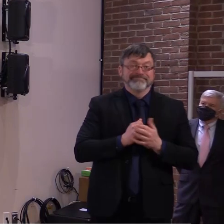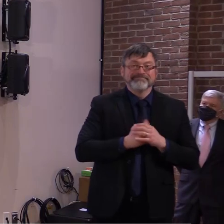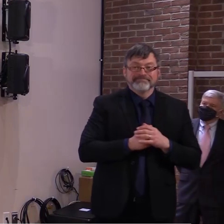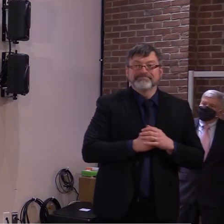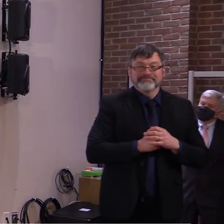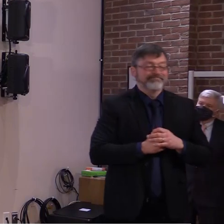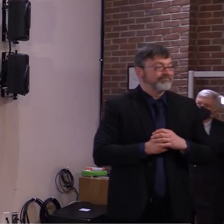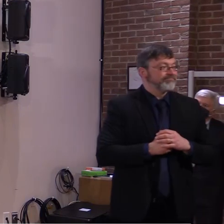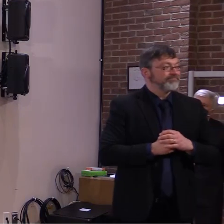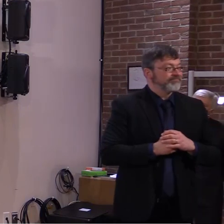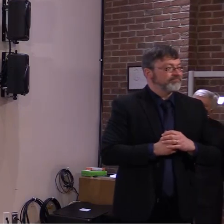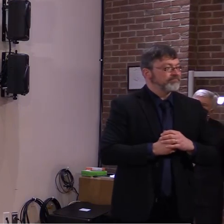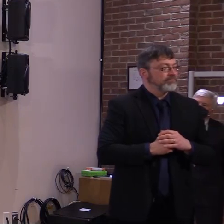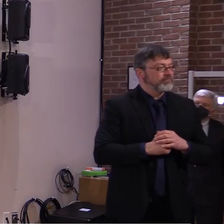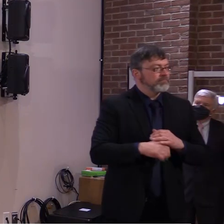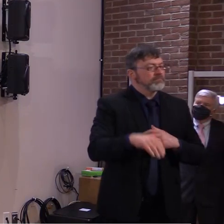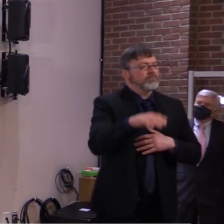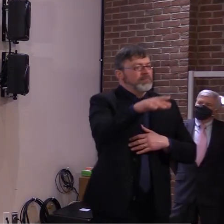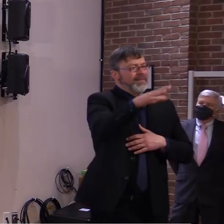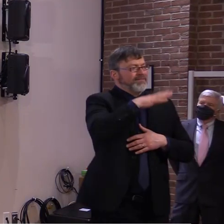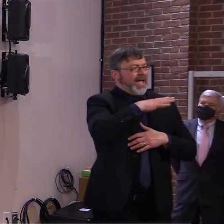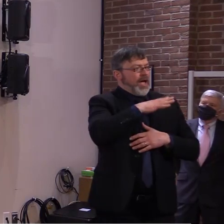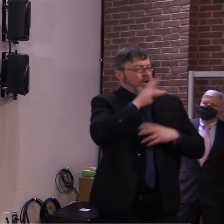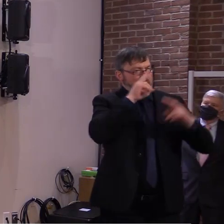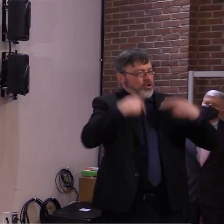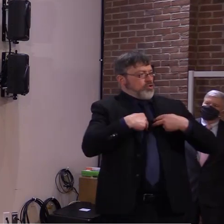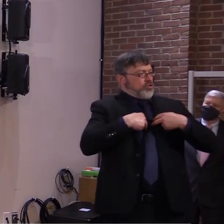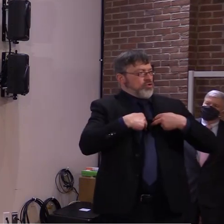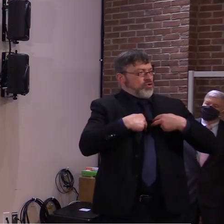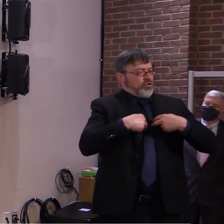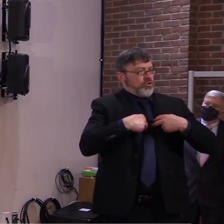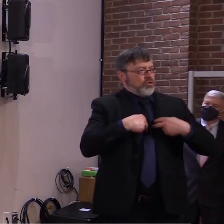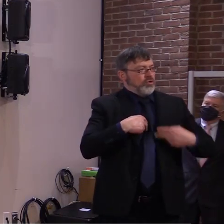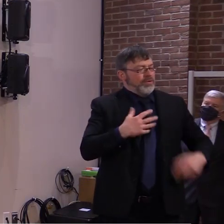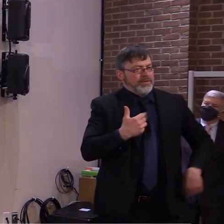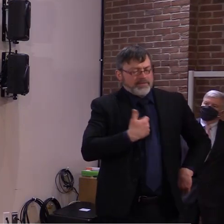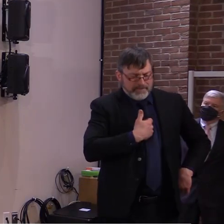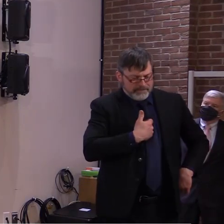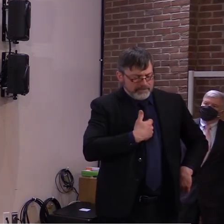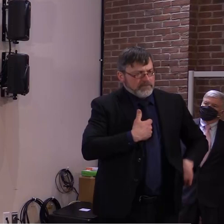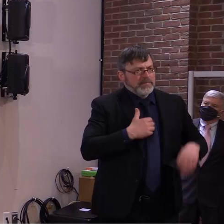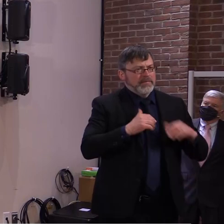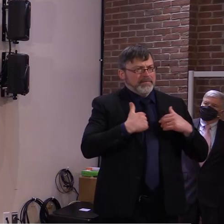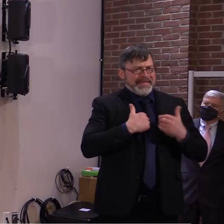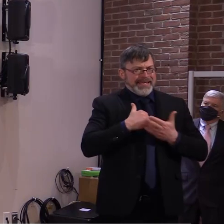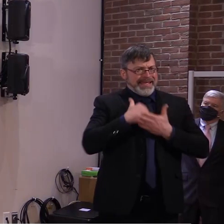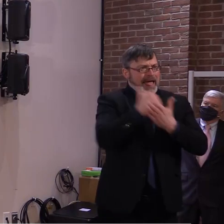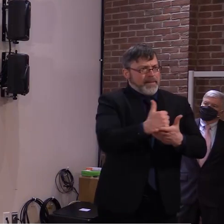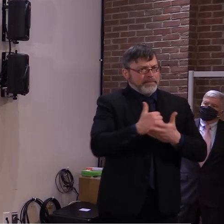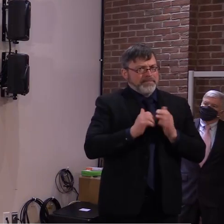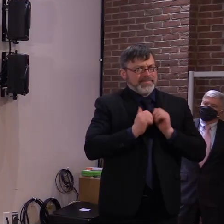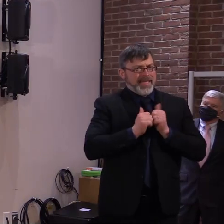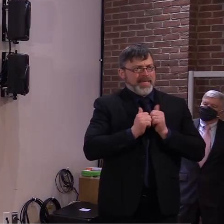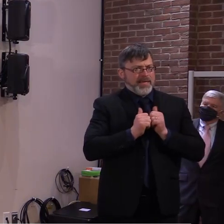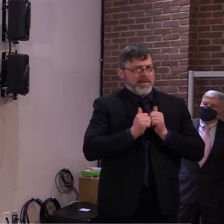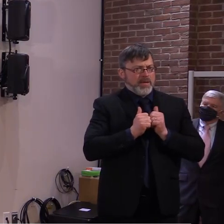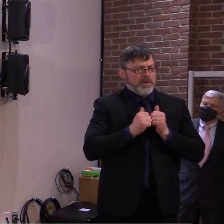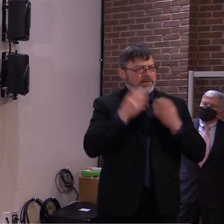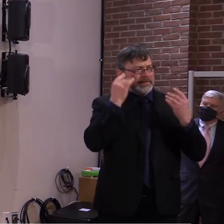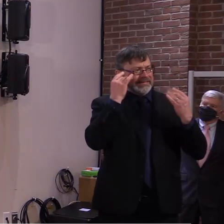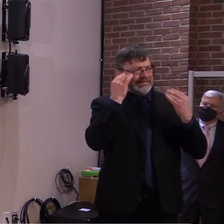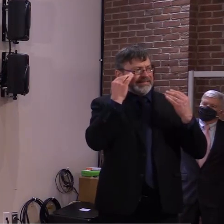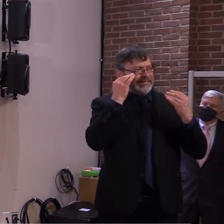to be celebrating Easter and the other holidays that are being observed. I know you're eager to be with family or